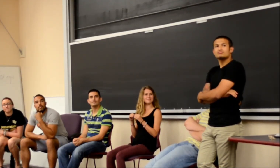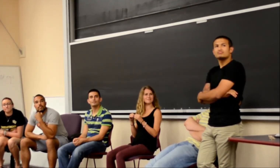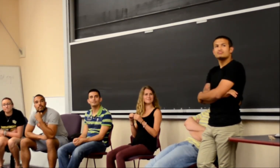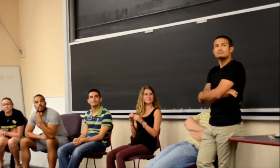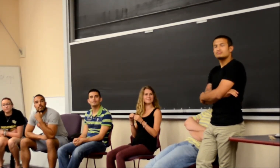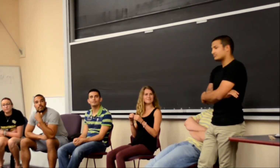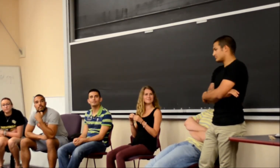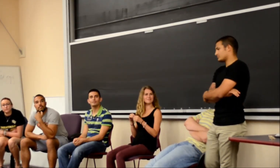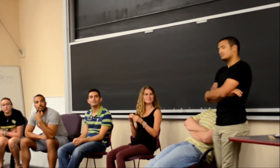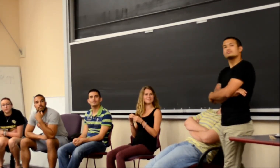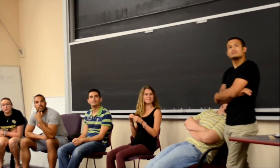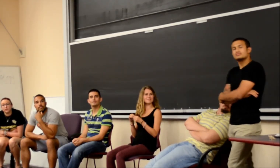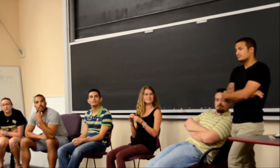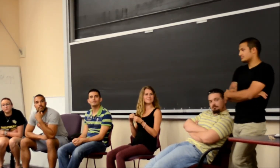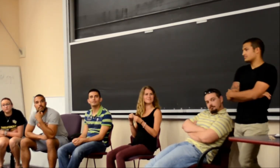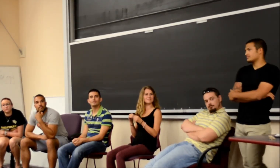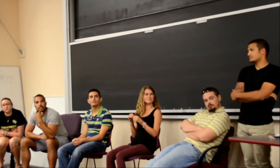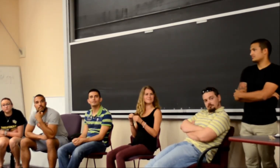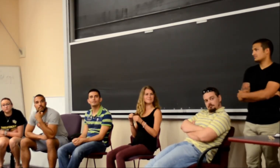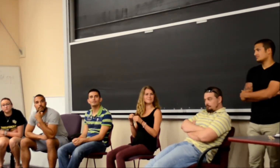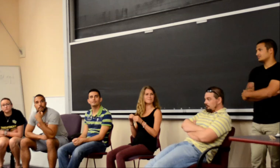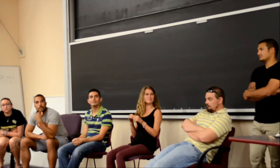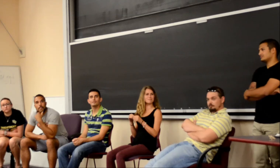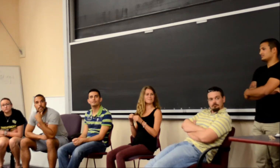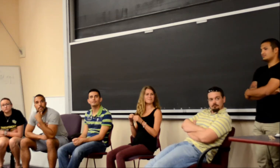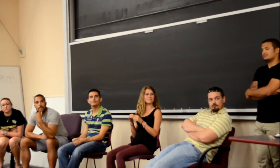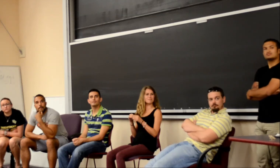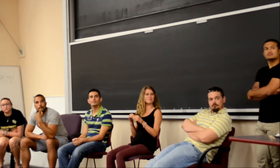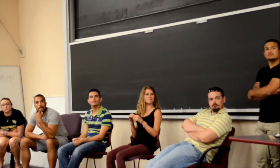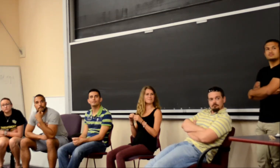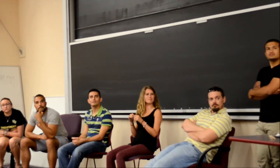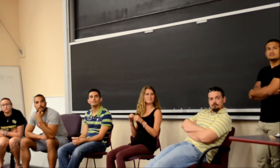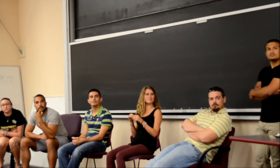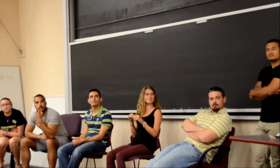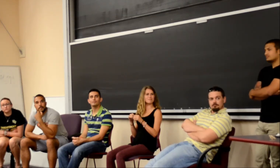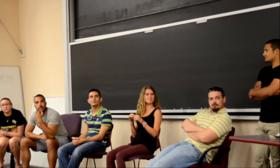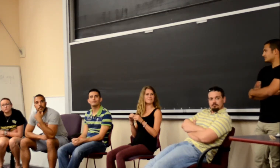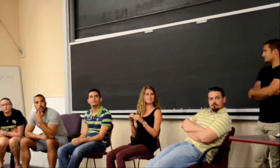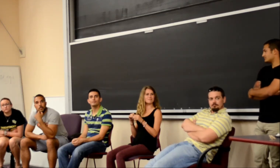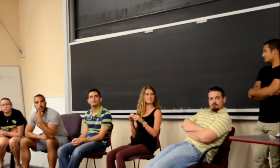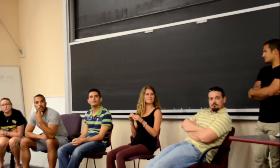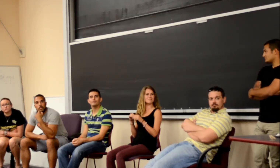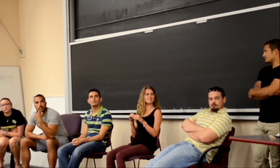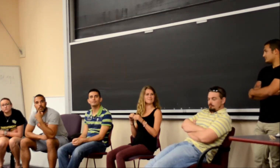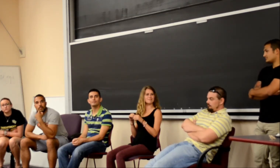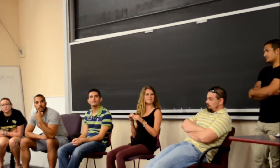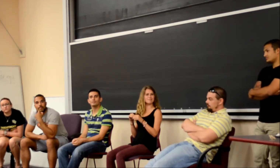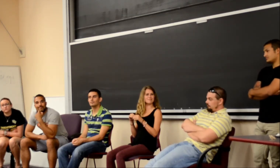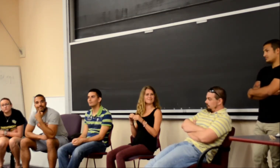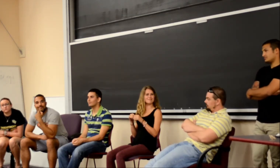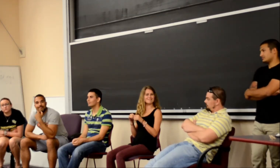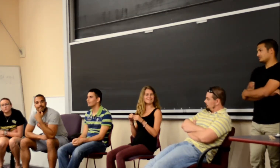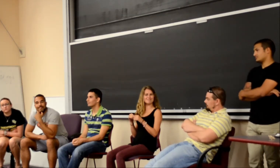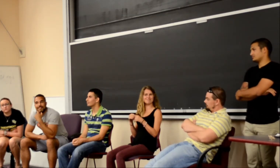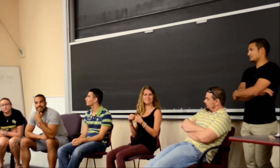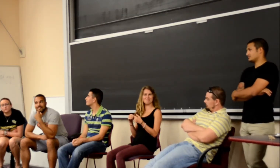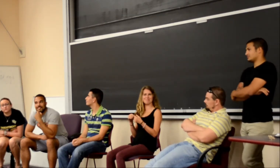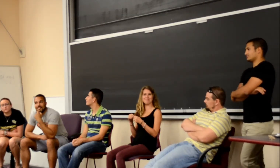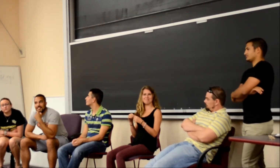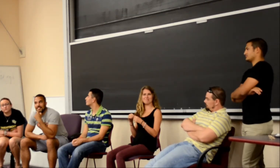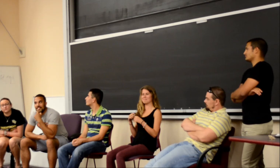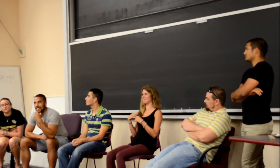an interpreter or maybe a teacher for the deaf, maybe they haven't learned sign language, give them some advice, your last words.